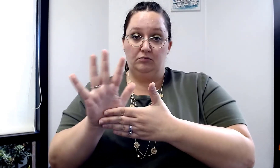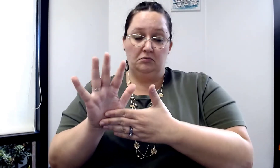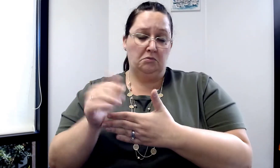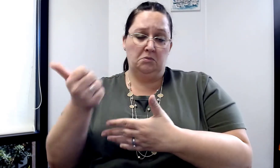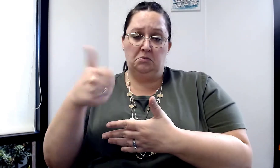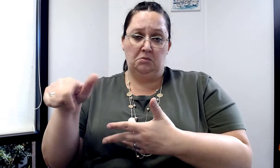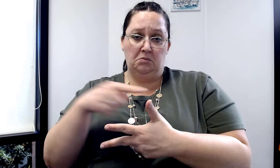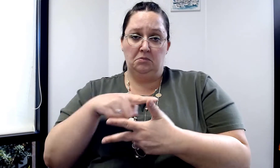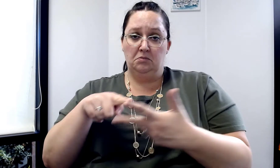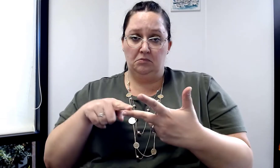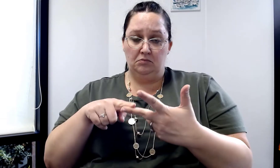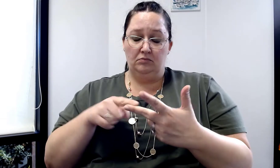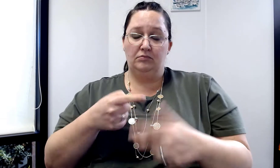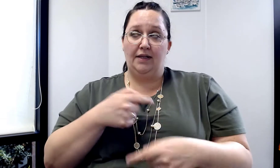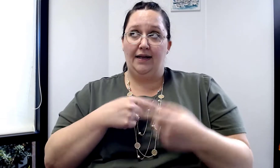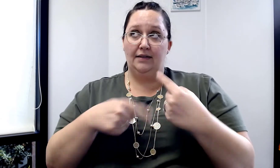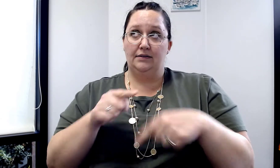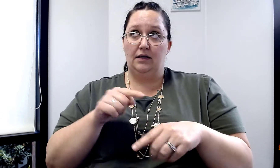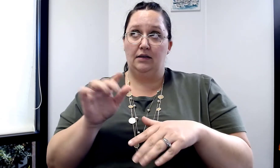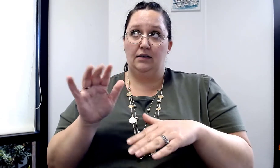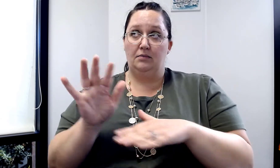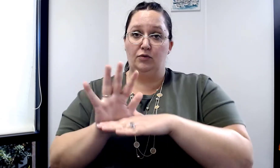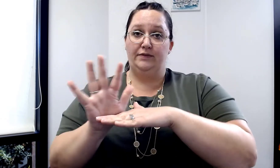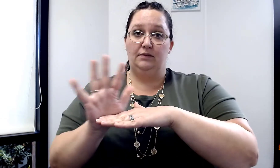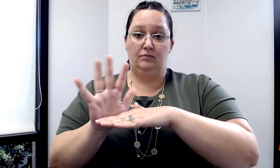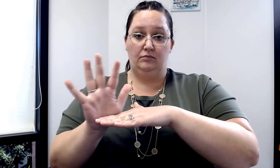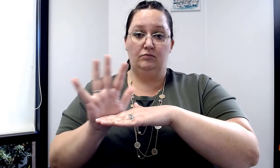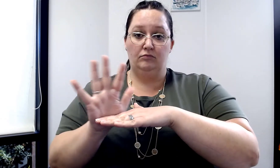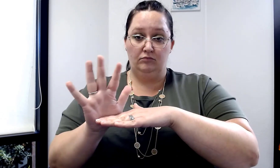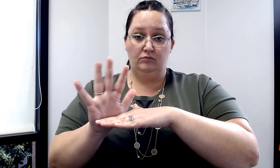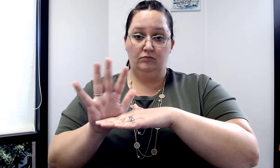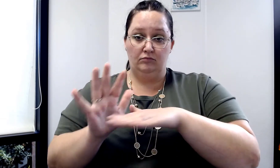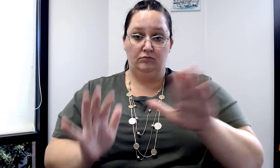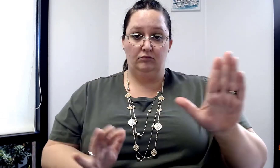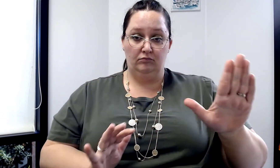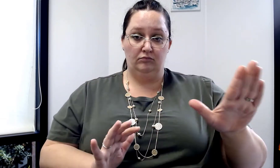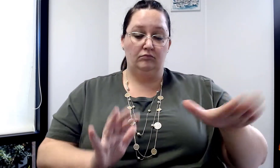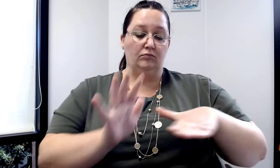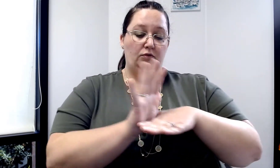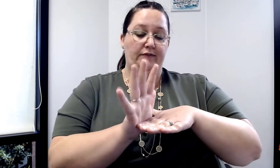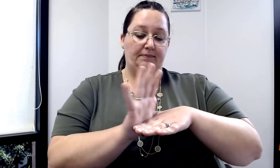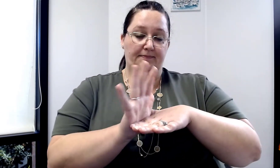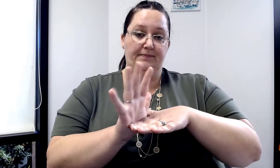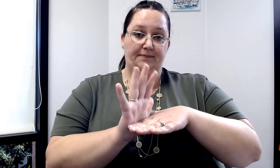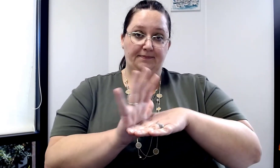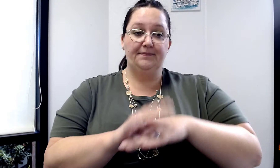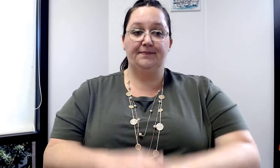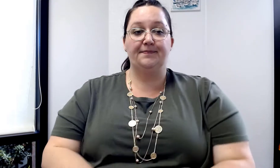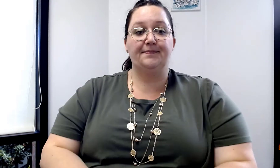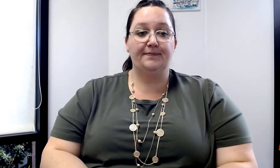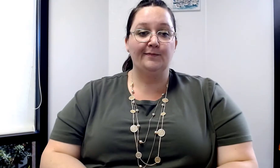B facing you. Any of those work. I think I sign mine with my open B down. I think that's my natural